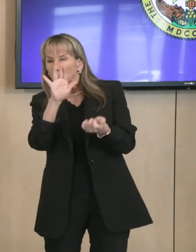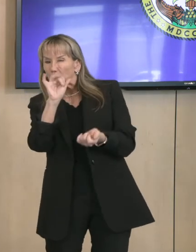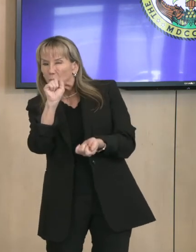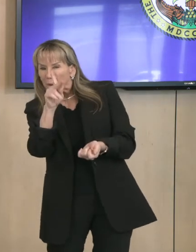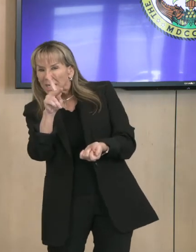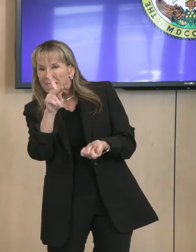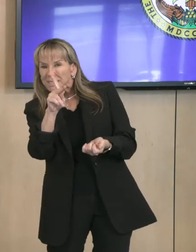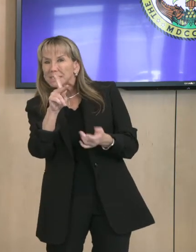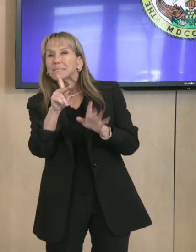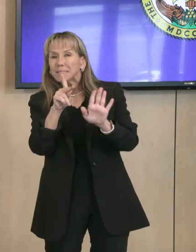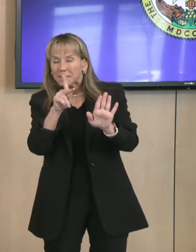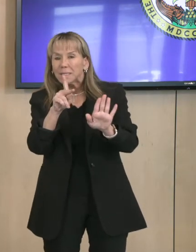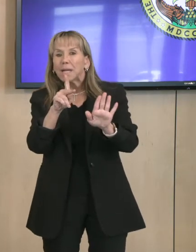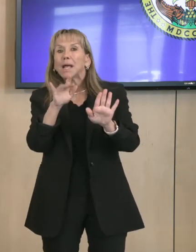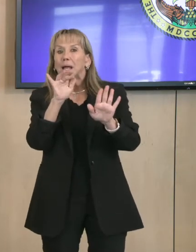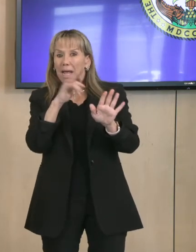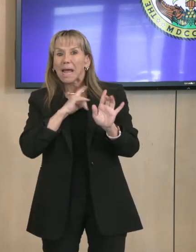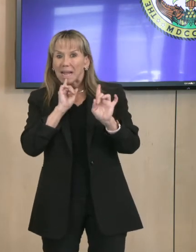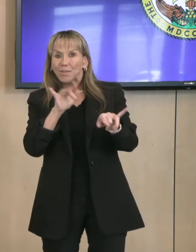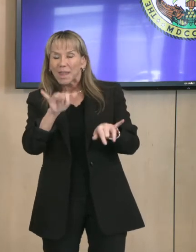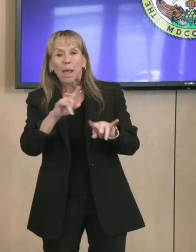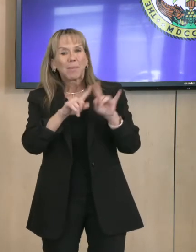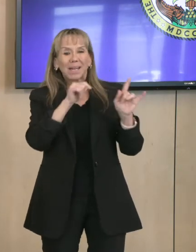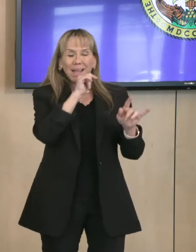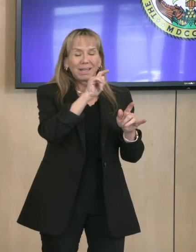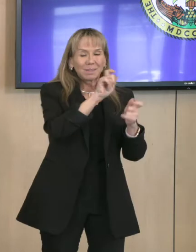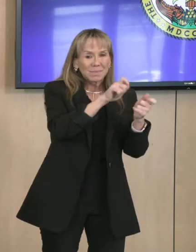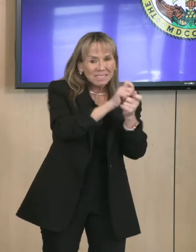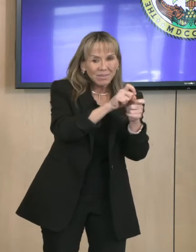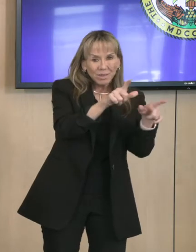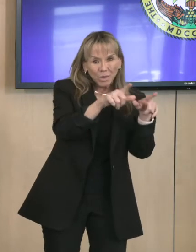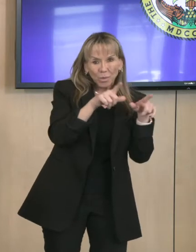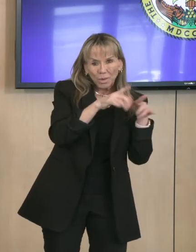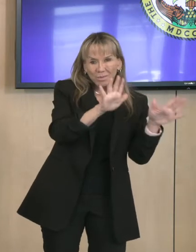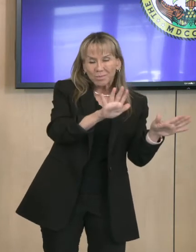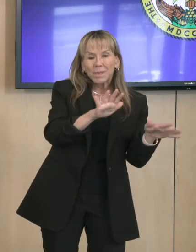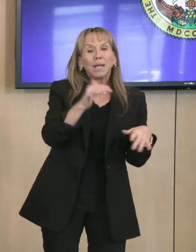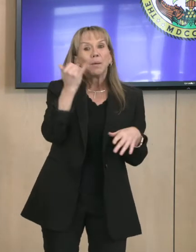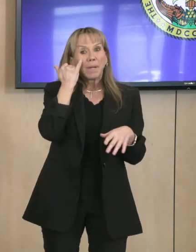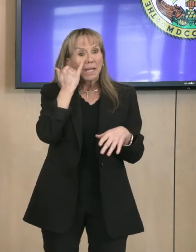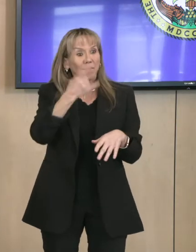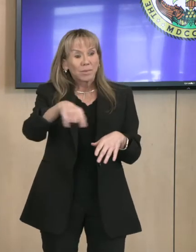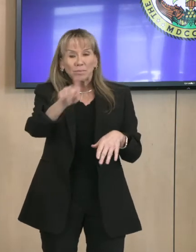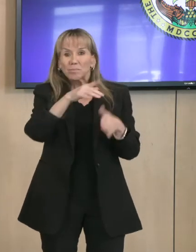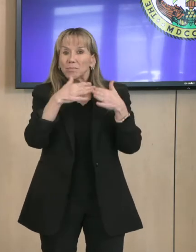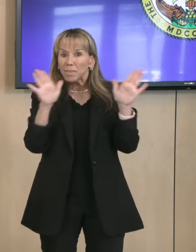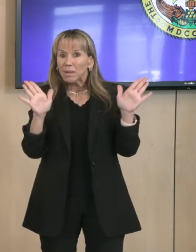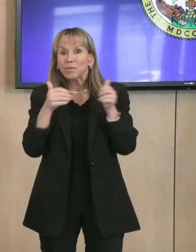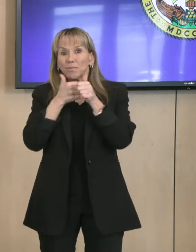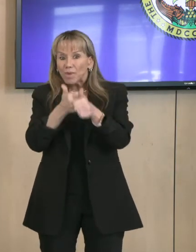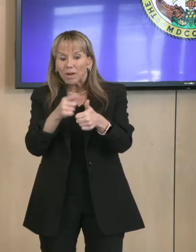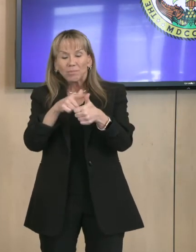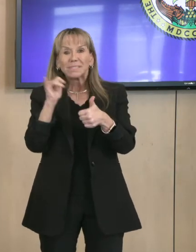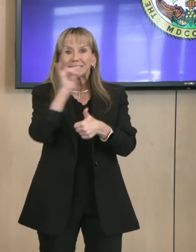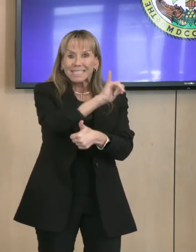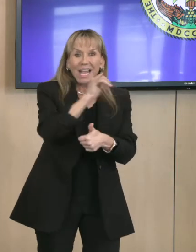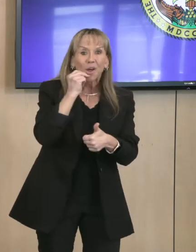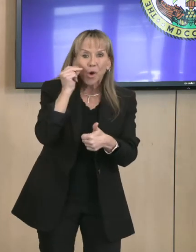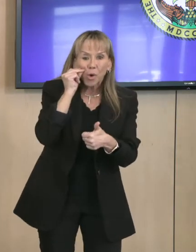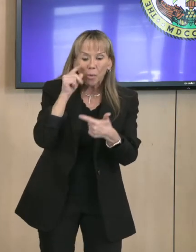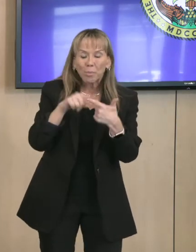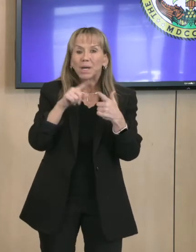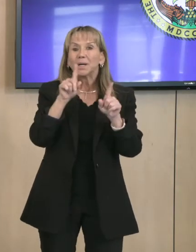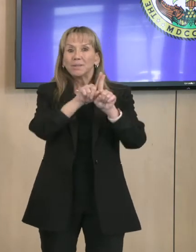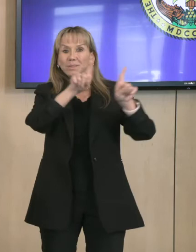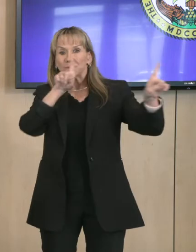specific location. Again, if the public is doing what we ask them to do, which is to stay at home, socially distance,